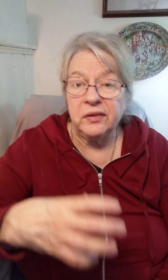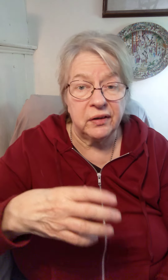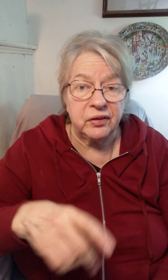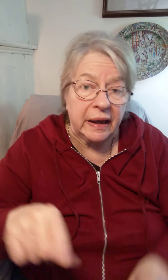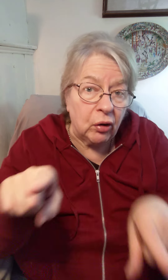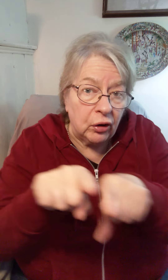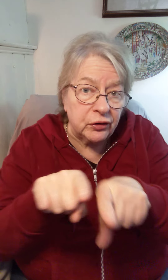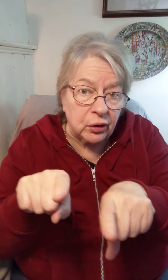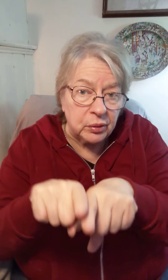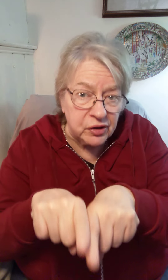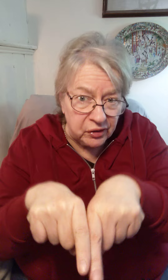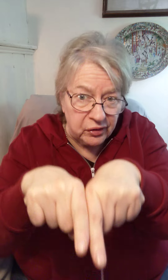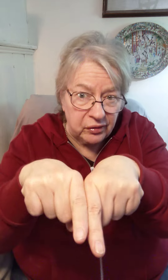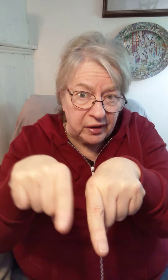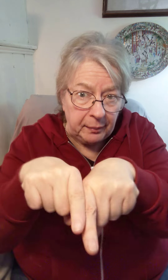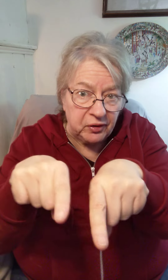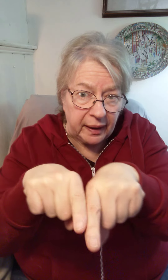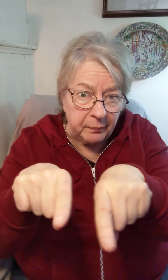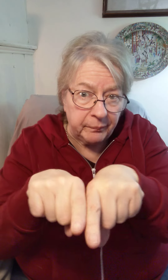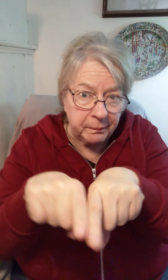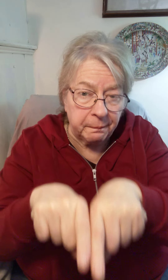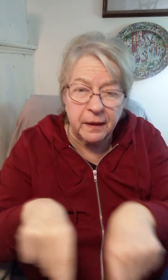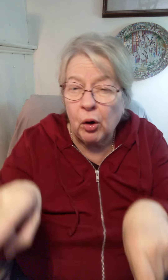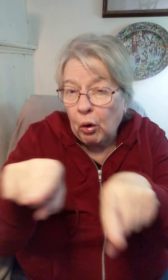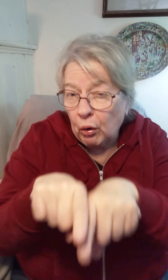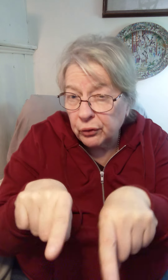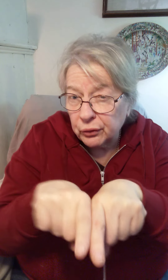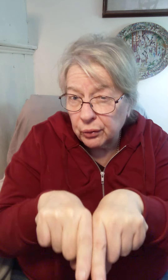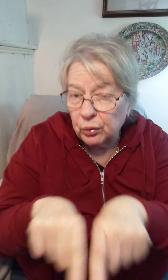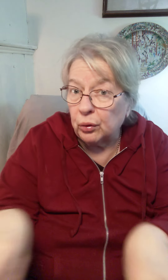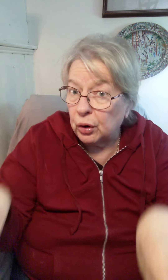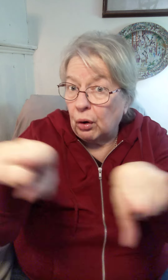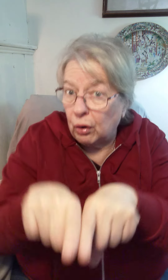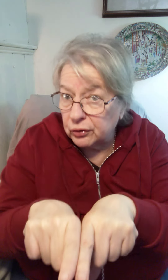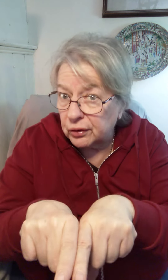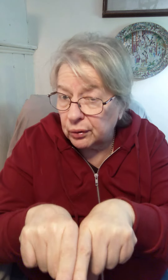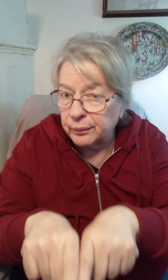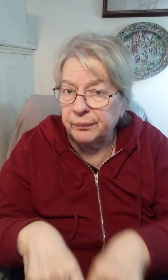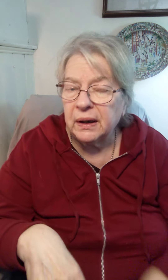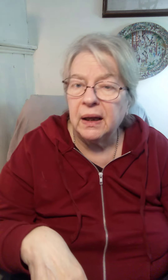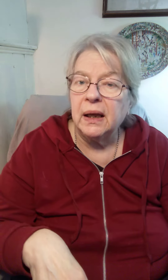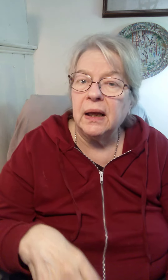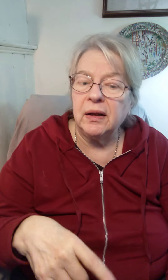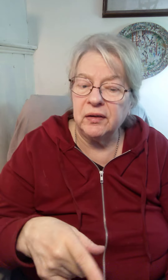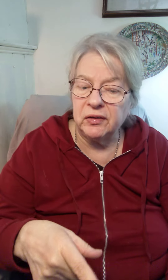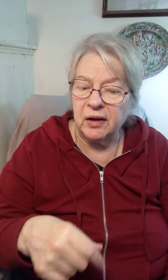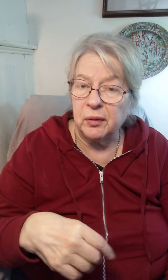instead of saying also, which is same, same, or also, in this case I would